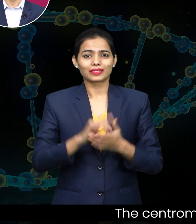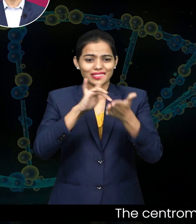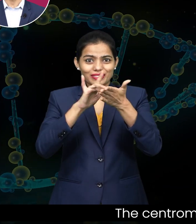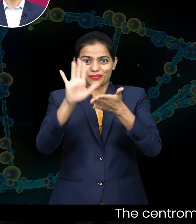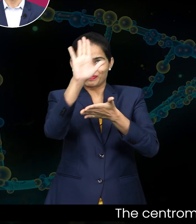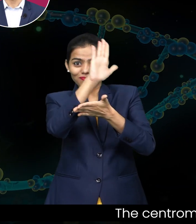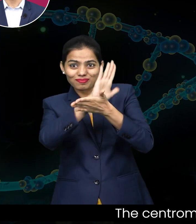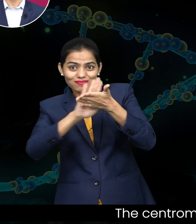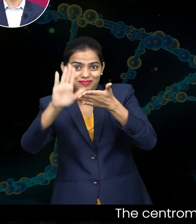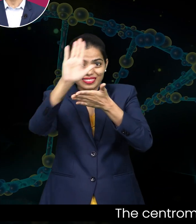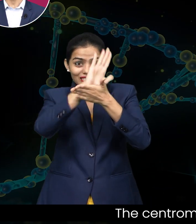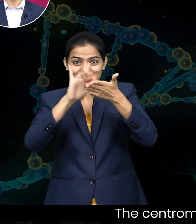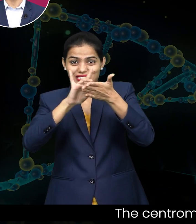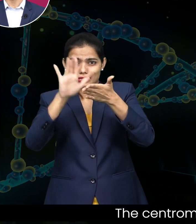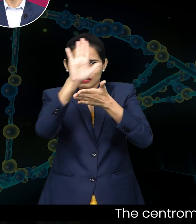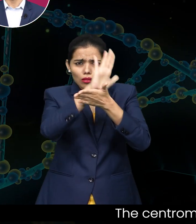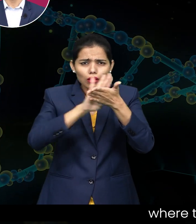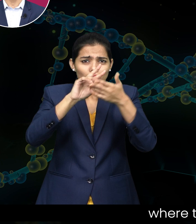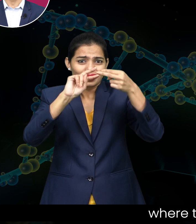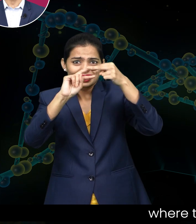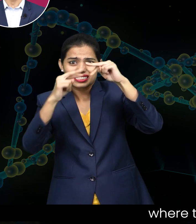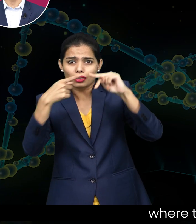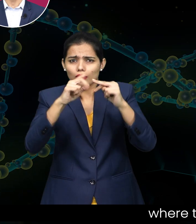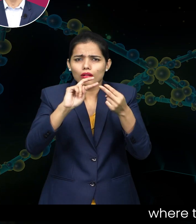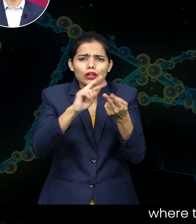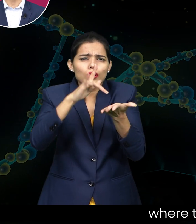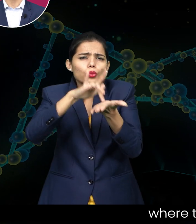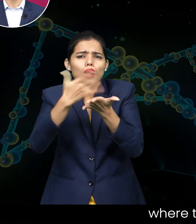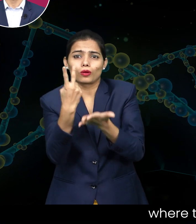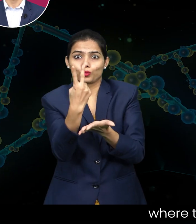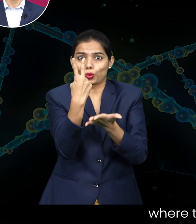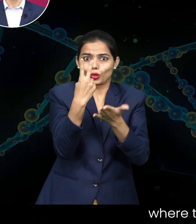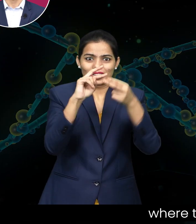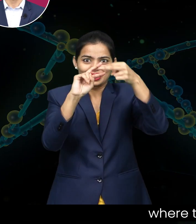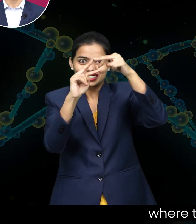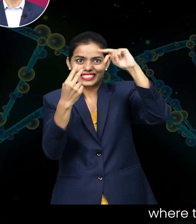The centromere is the central region where the two arms meet.